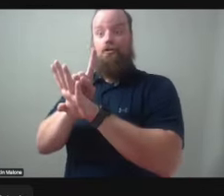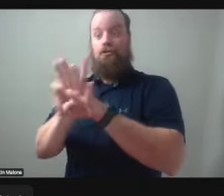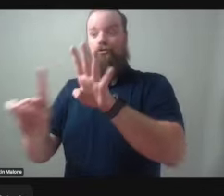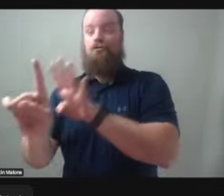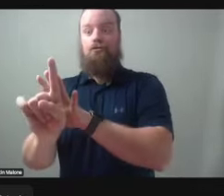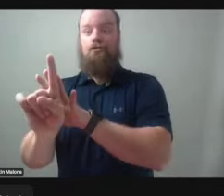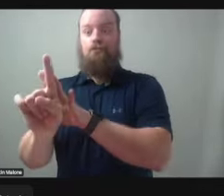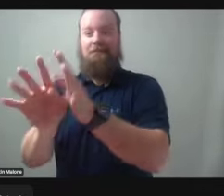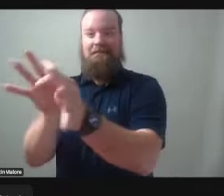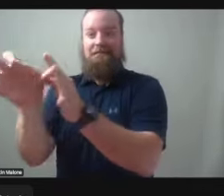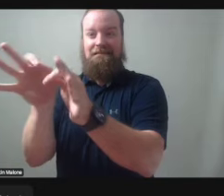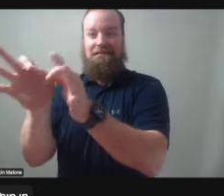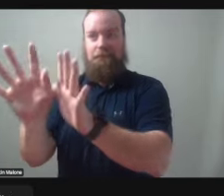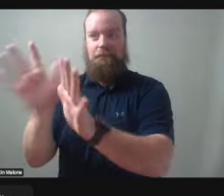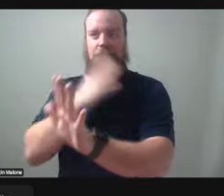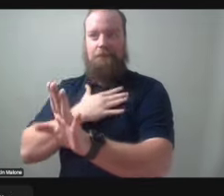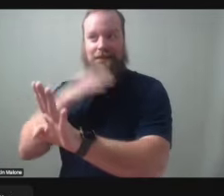faced oppression